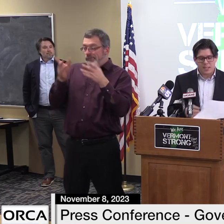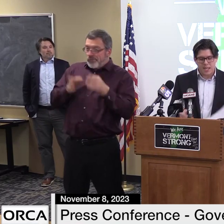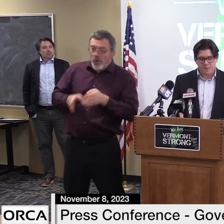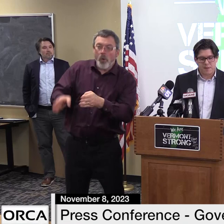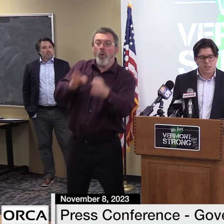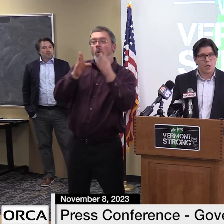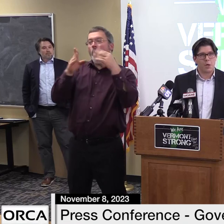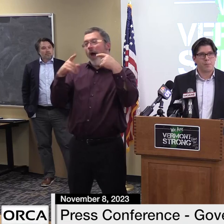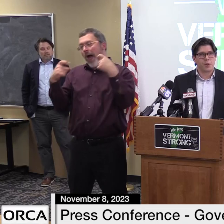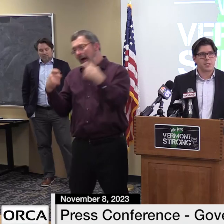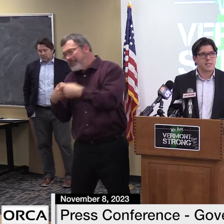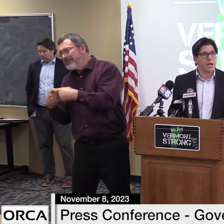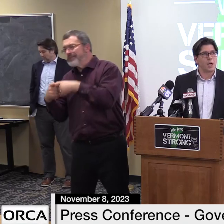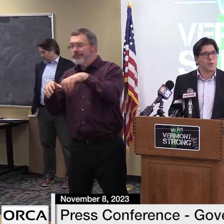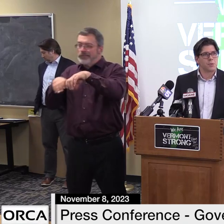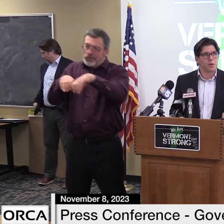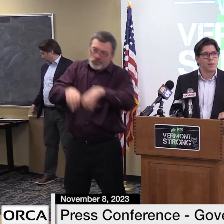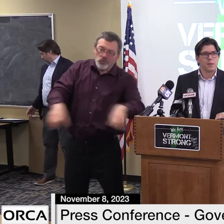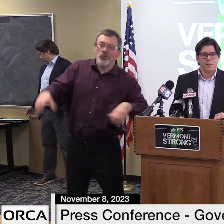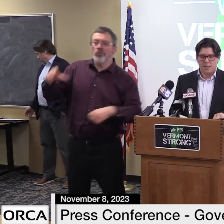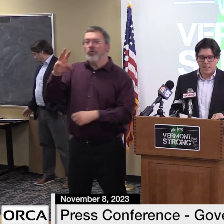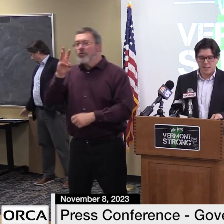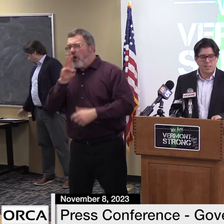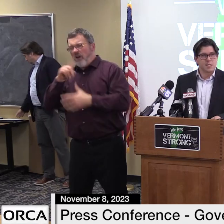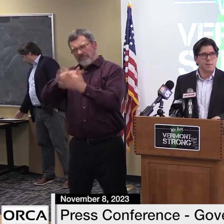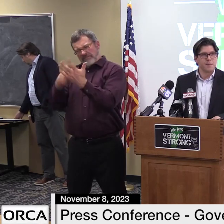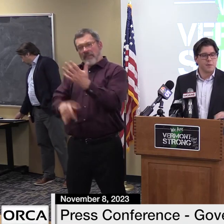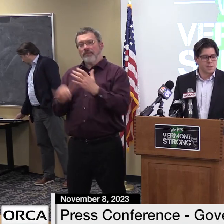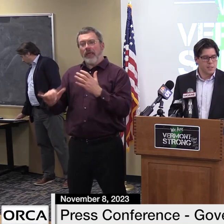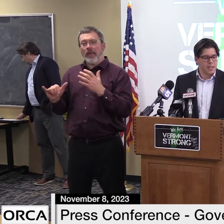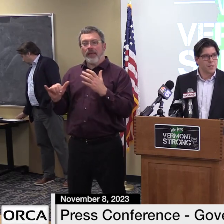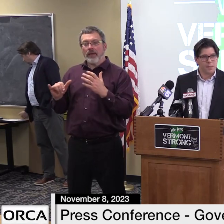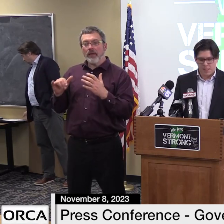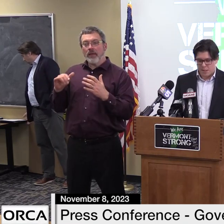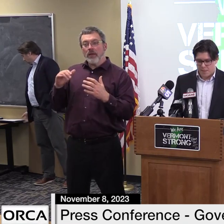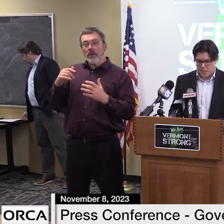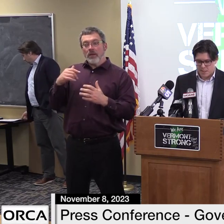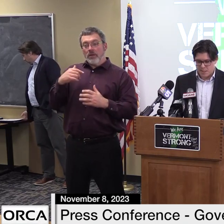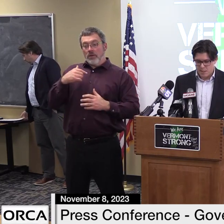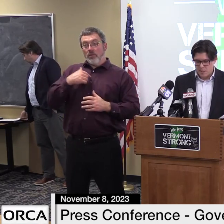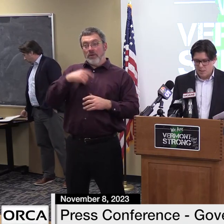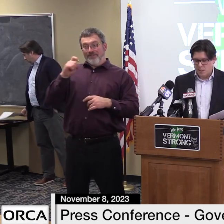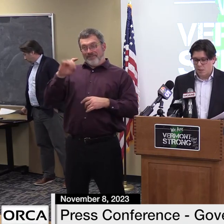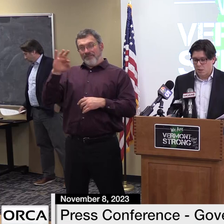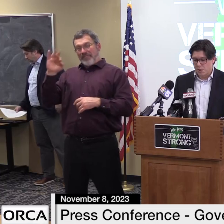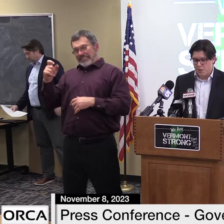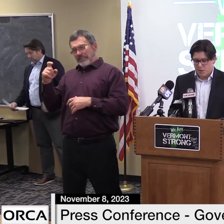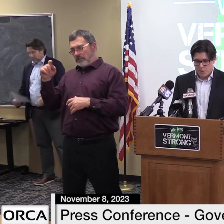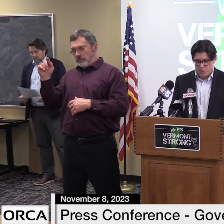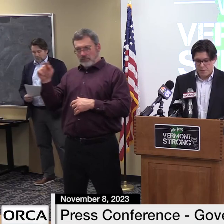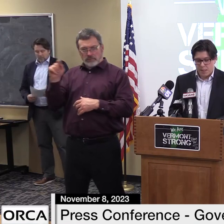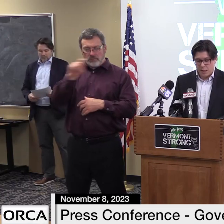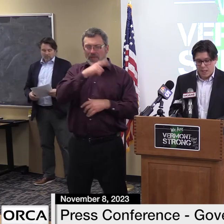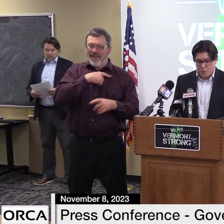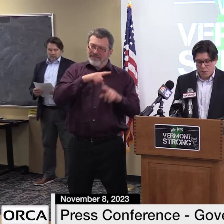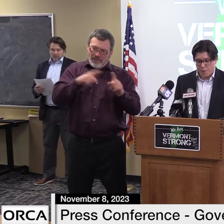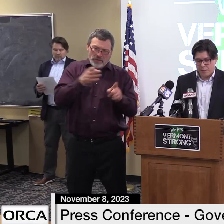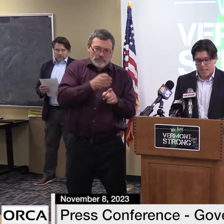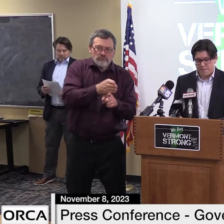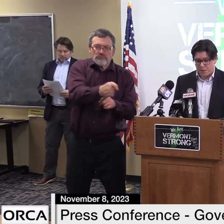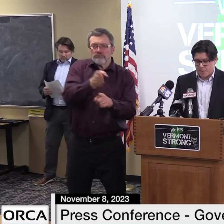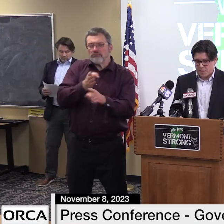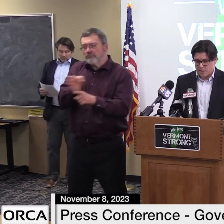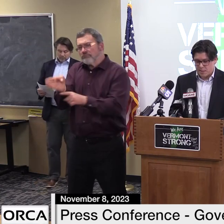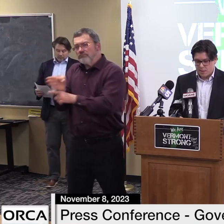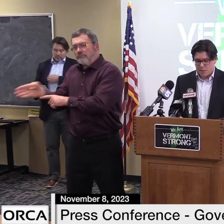a one-size-fits-all approach is not going to work because this needs to be focused on a county-by-county basis. To conclude, we've done a lot of work